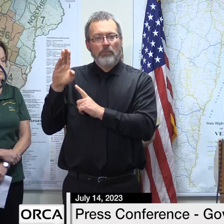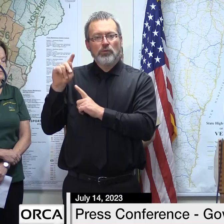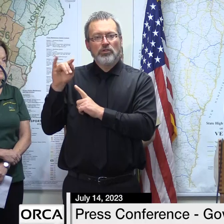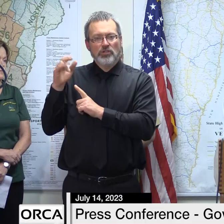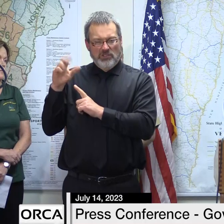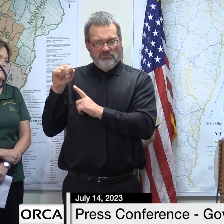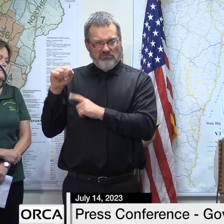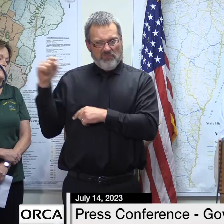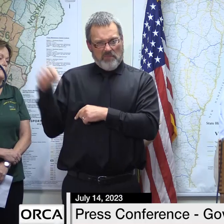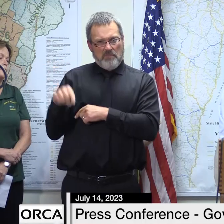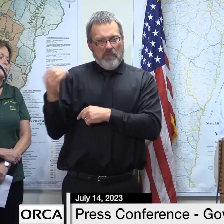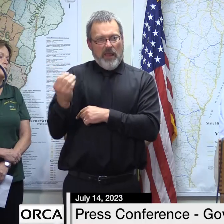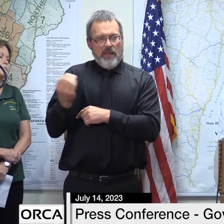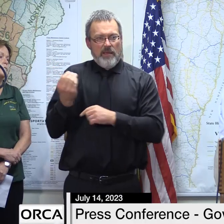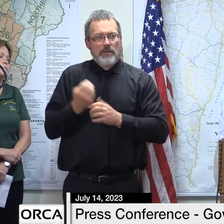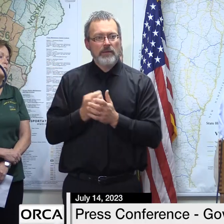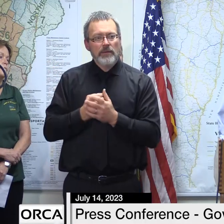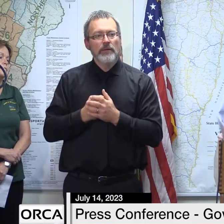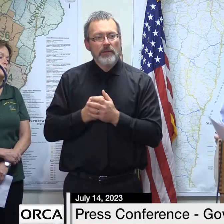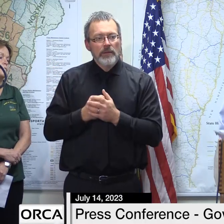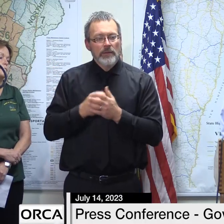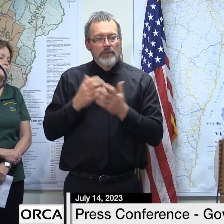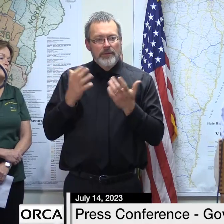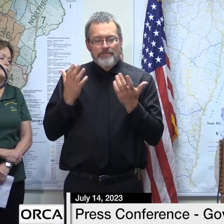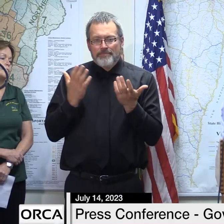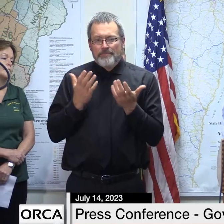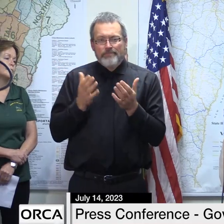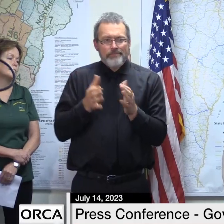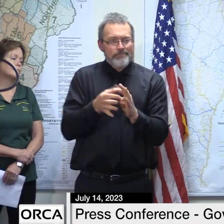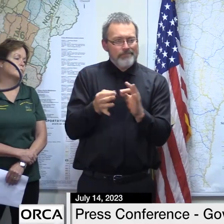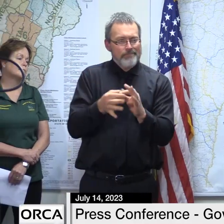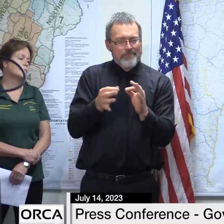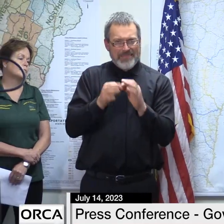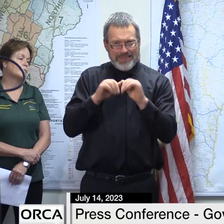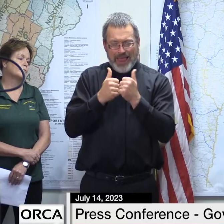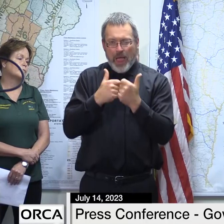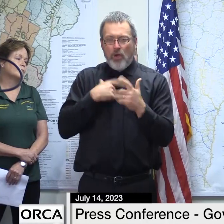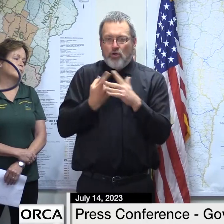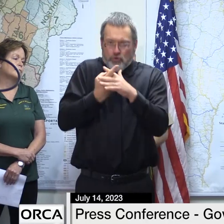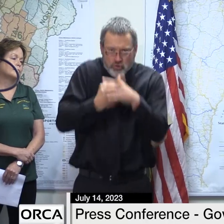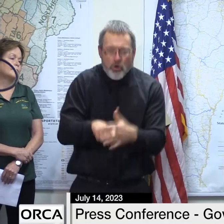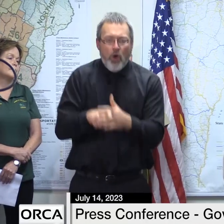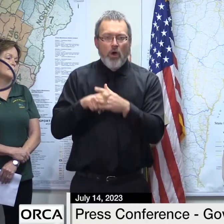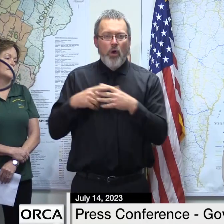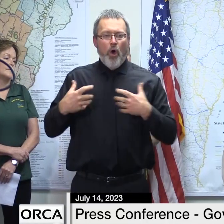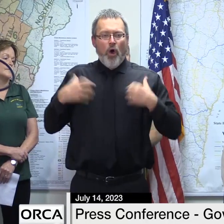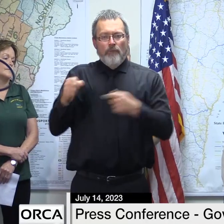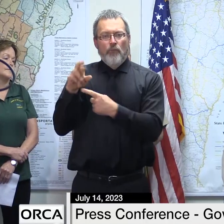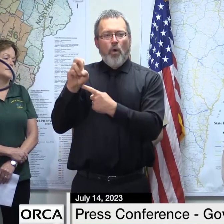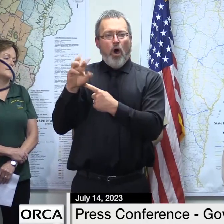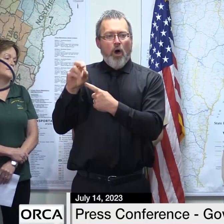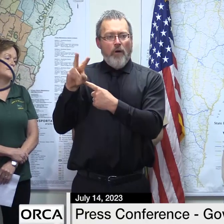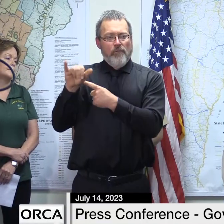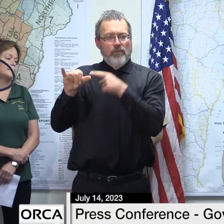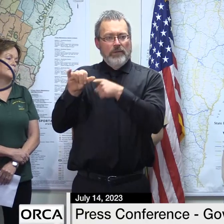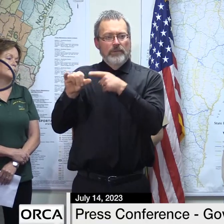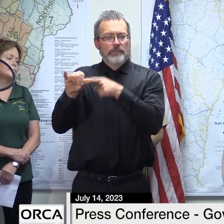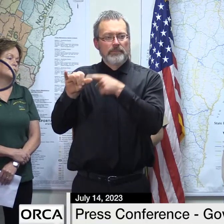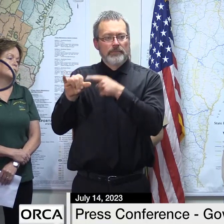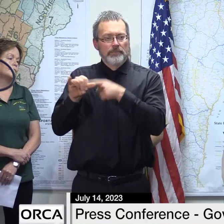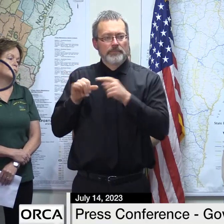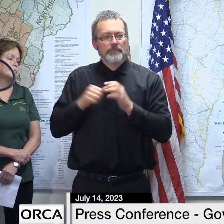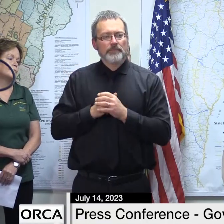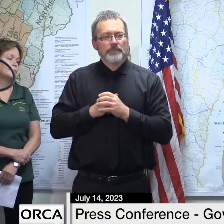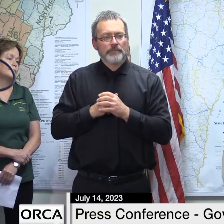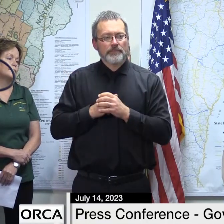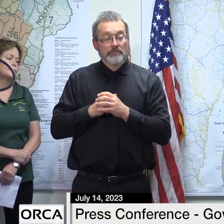infrastructure and talk about how we rebuild and recover. And as you know, last night I submitted to President Biden